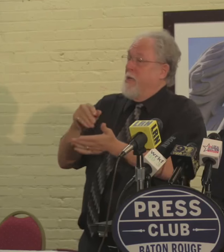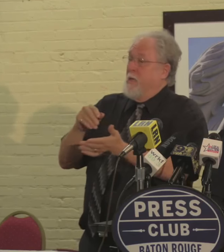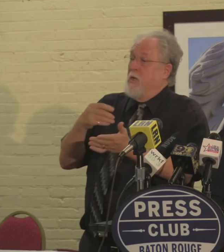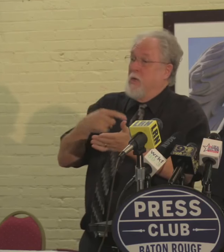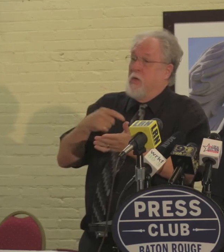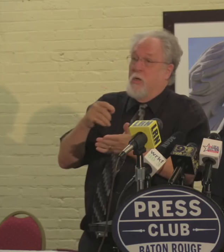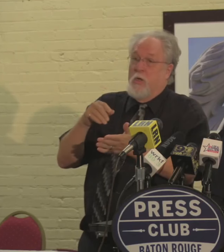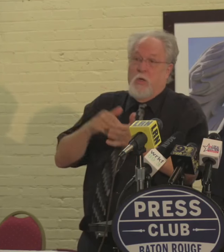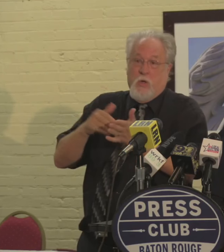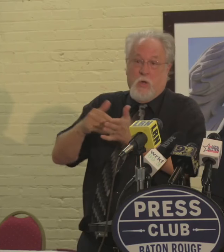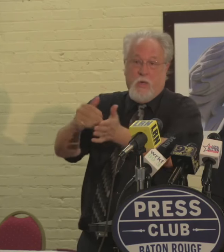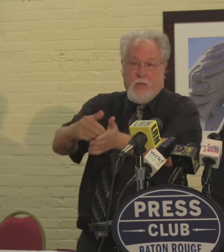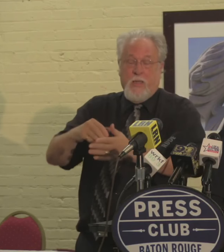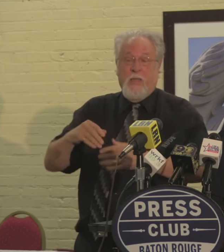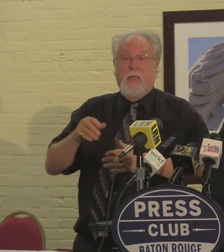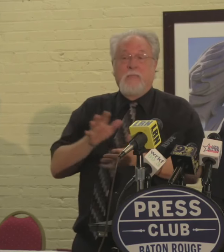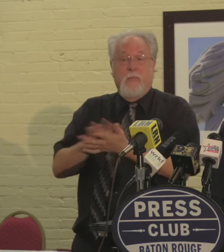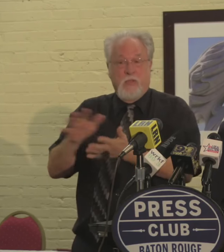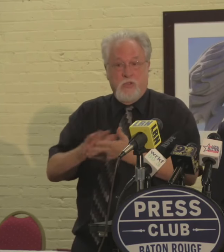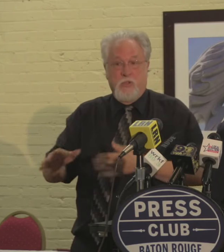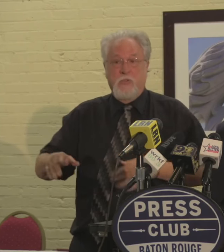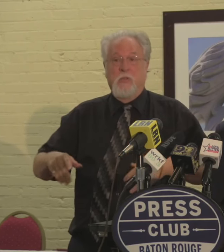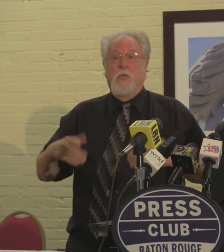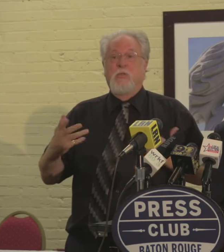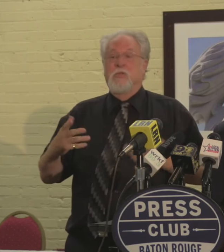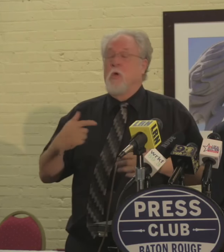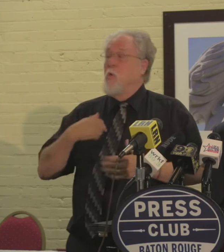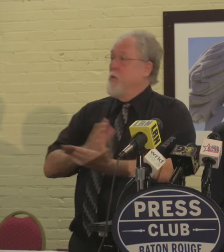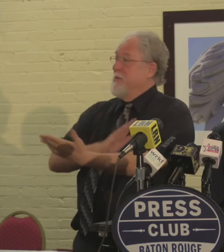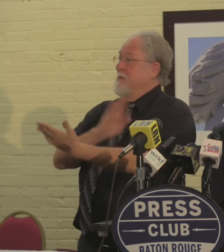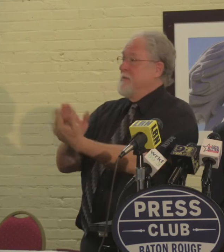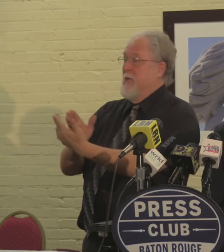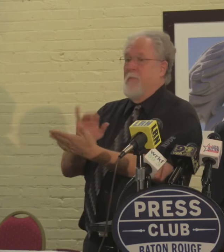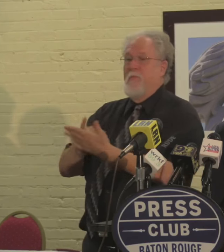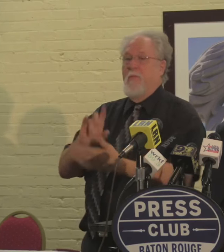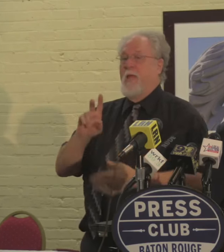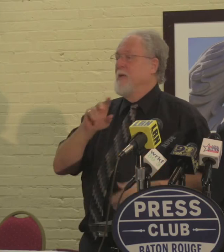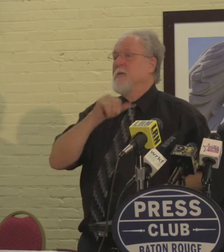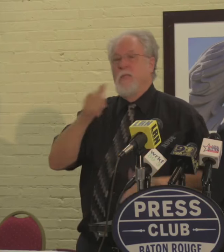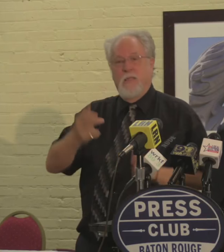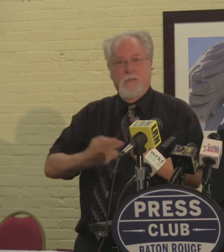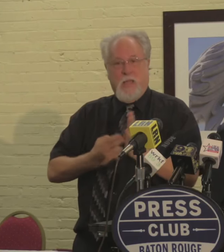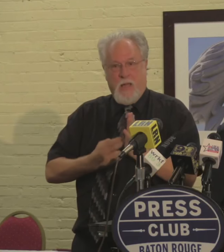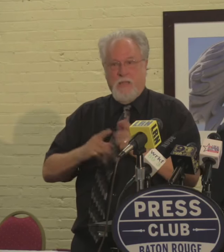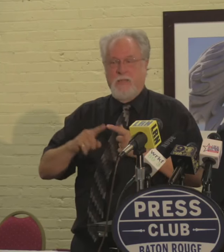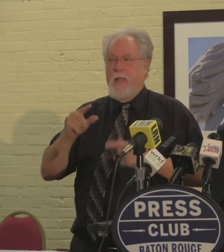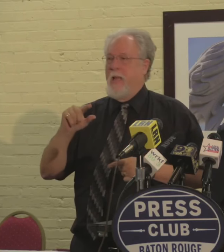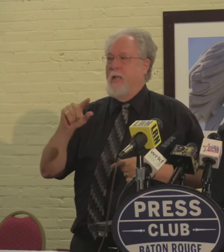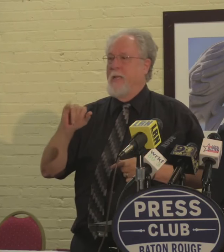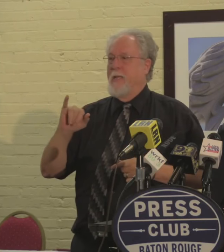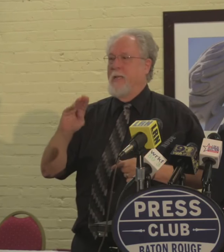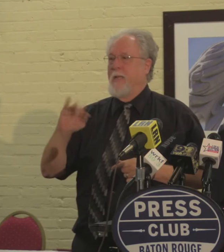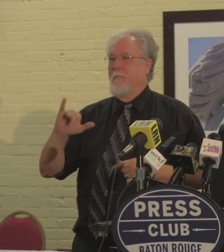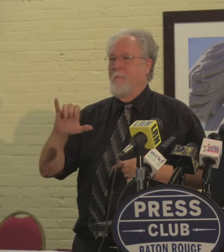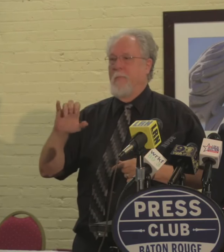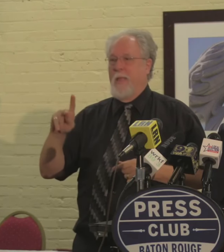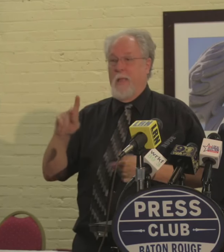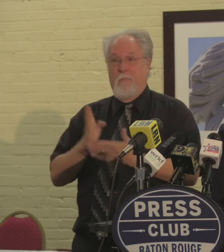term, by ending the dishonest and gimmicky budgets, we've restored honesty to the